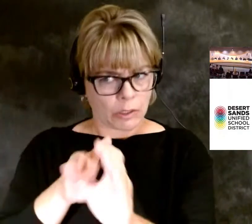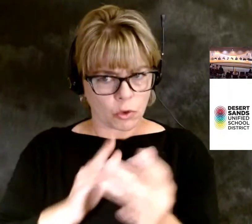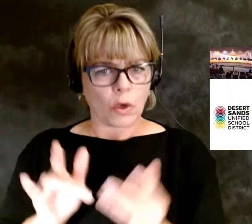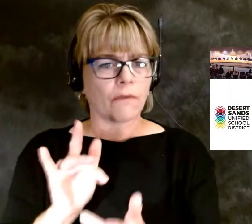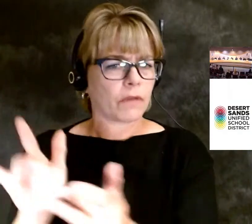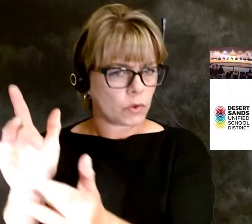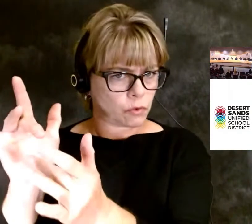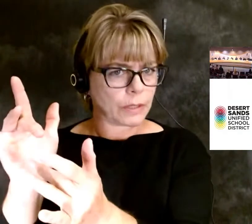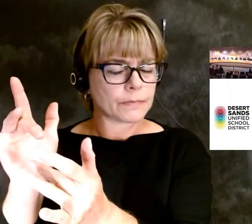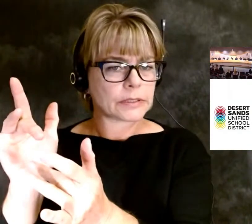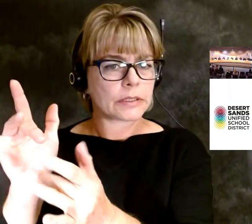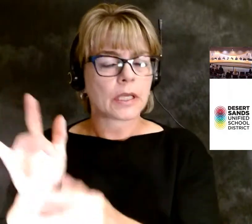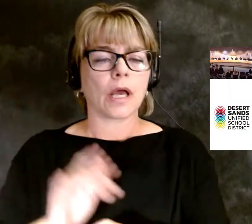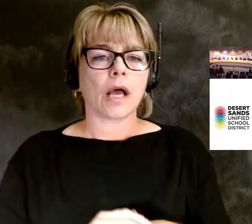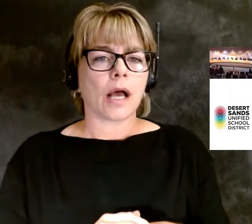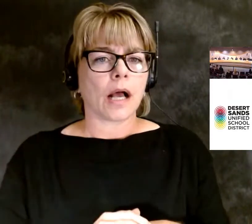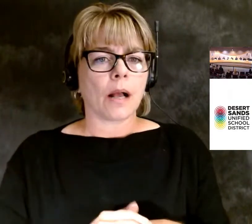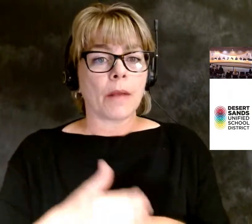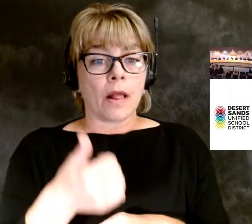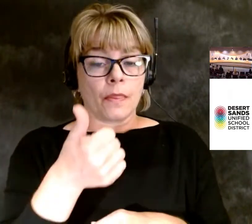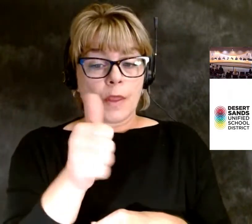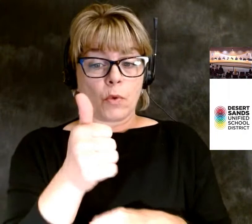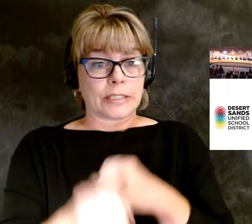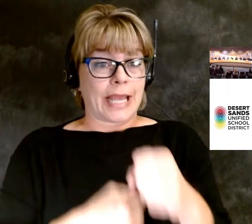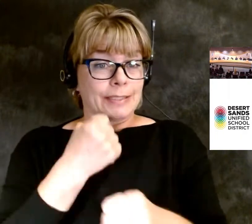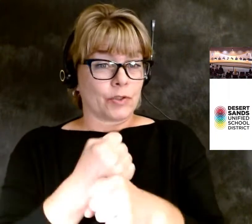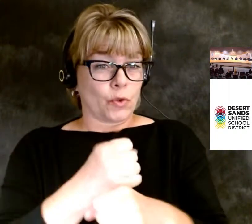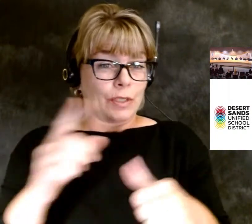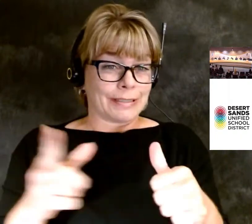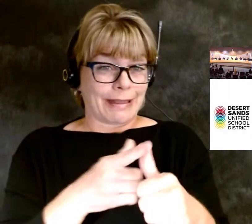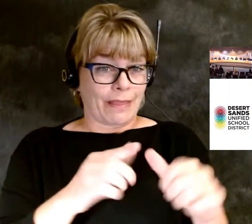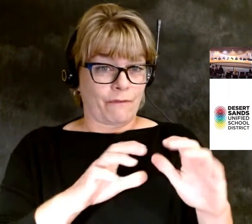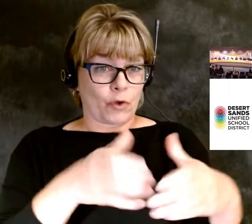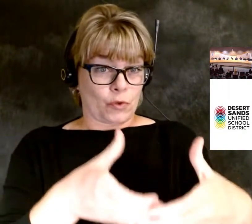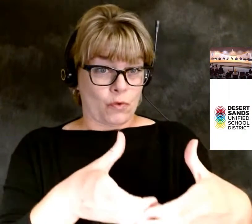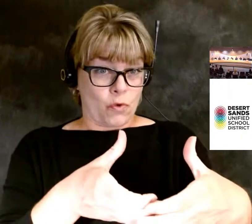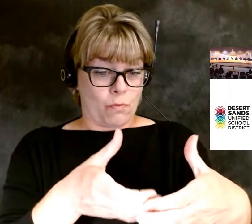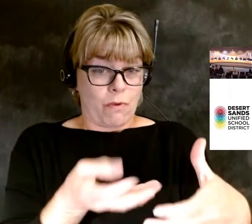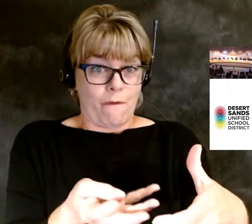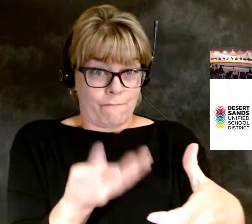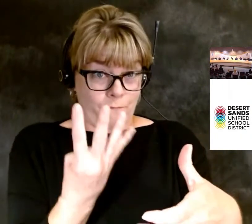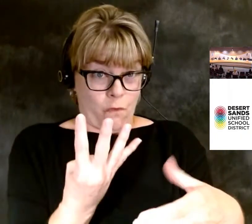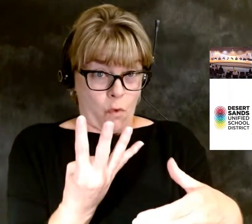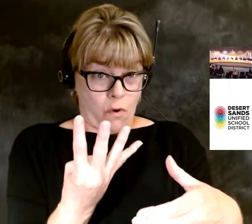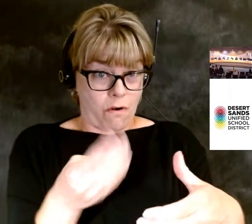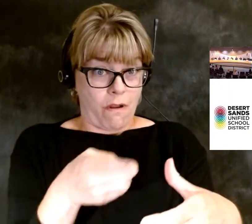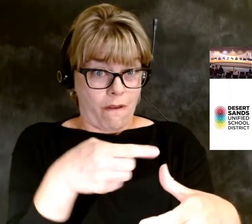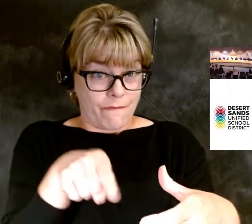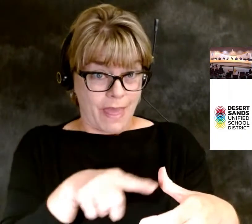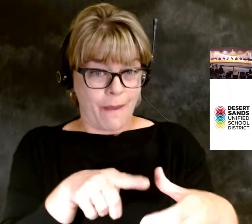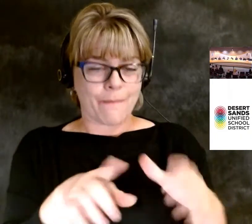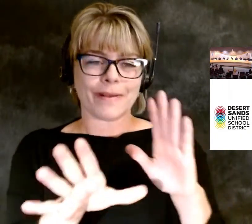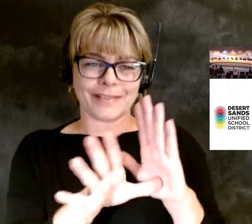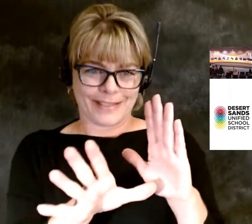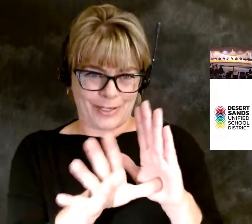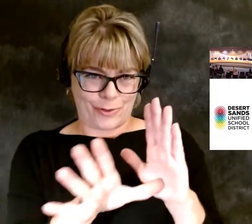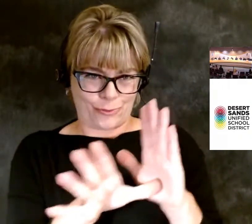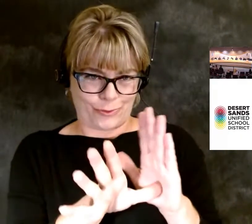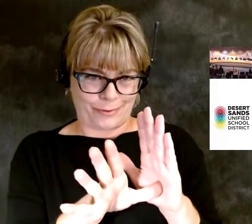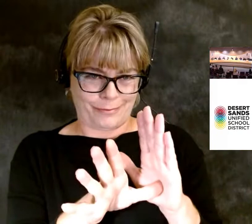were 10 students in the inaugural group, four of them, which were our seniors, and we're here